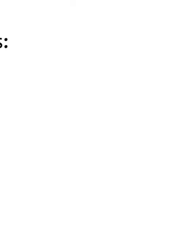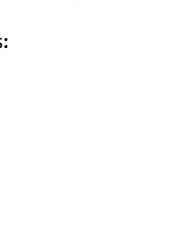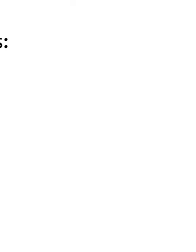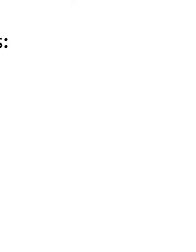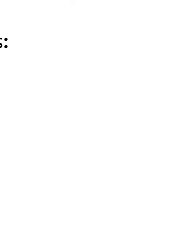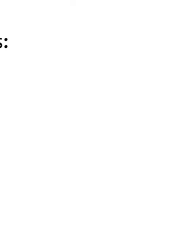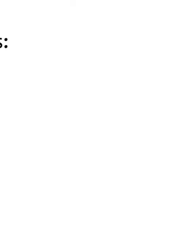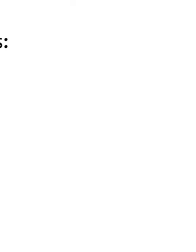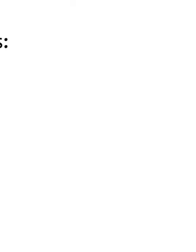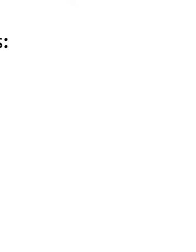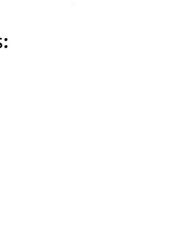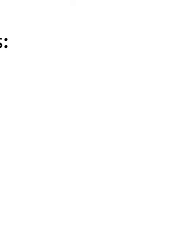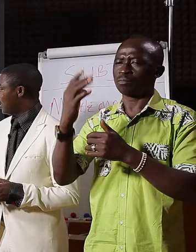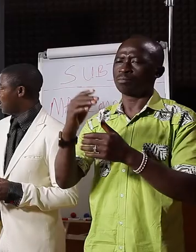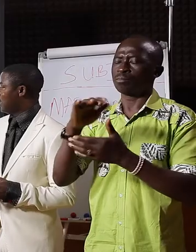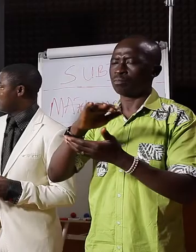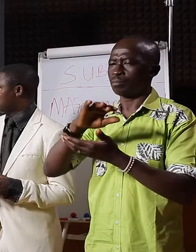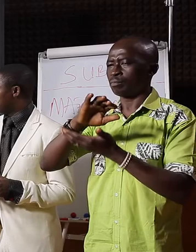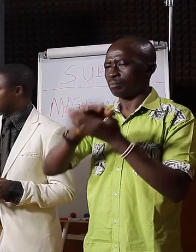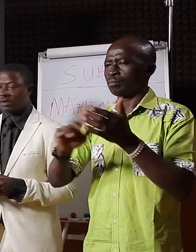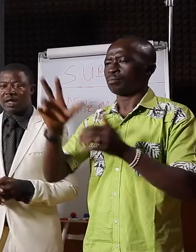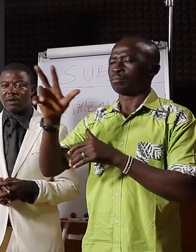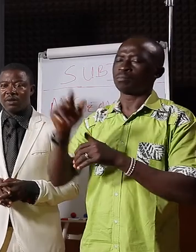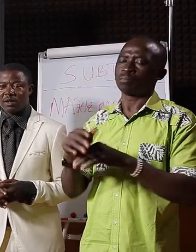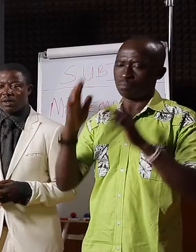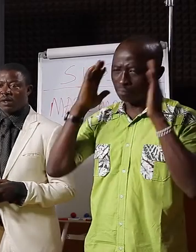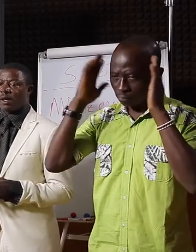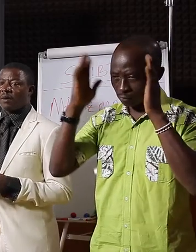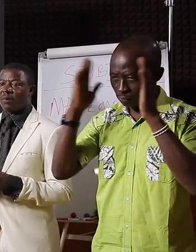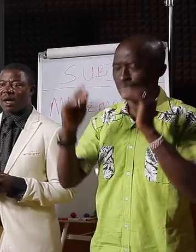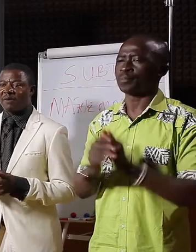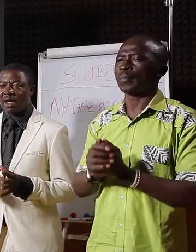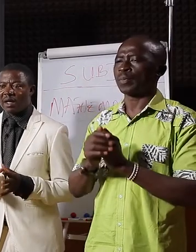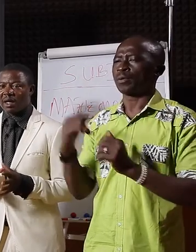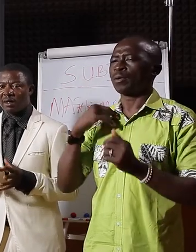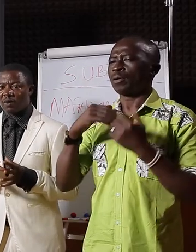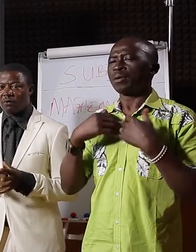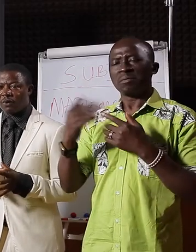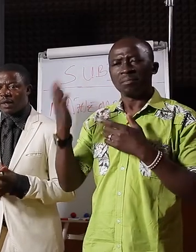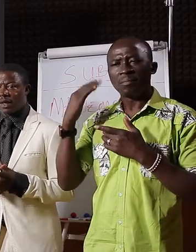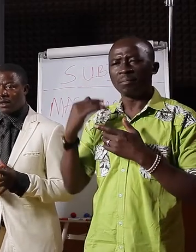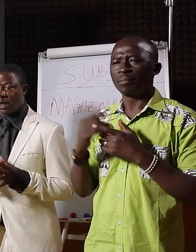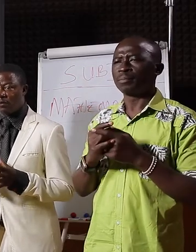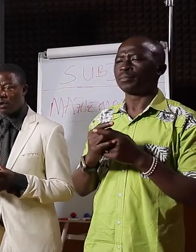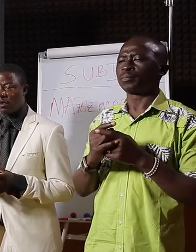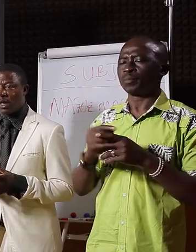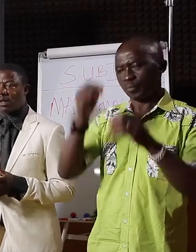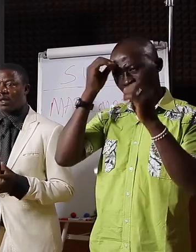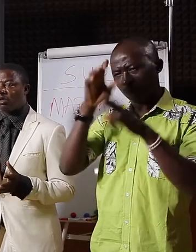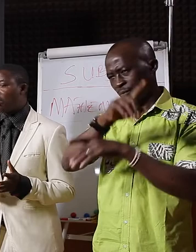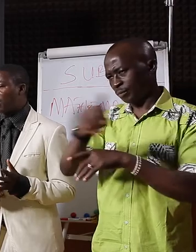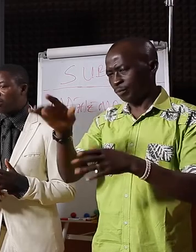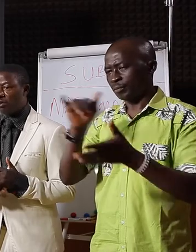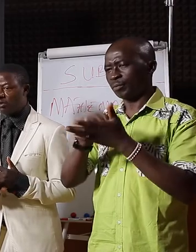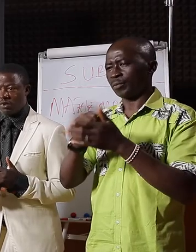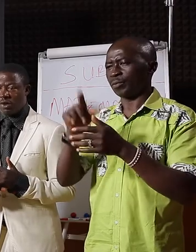1 minus 4 is minus 3. Student, to take note, we have earlier confined and informed you that